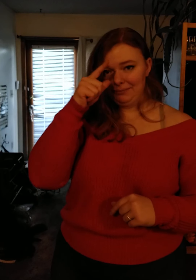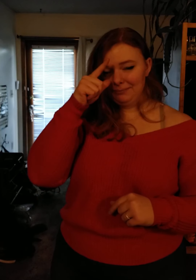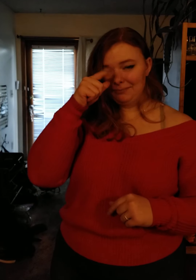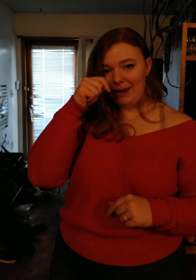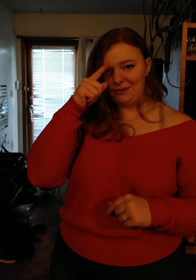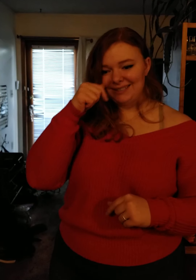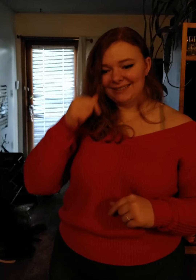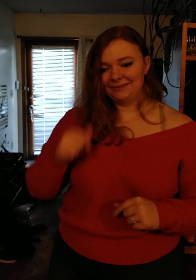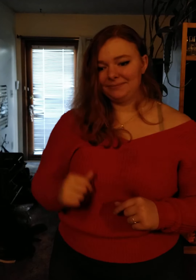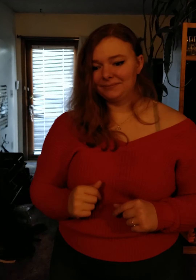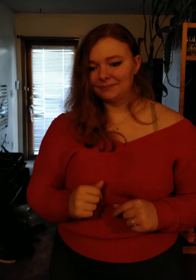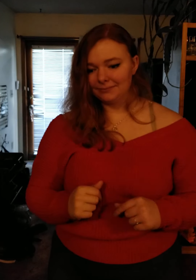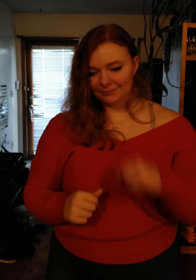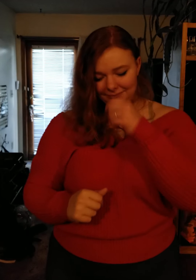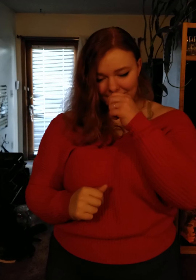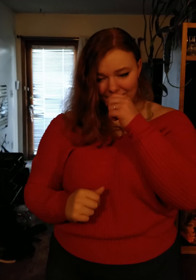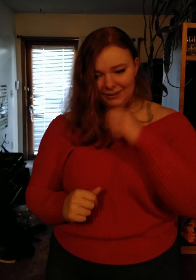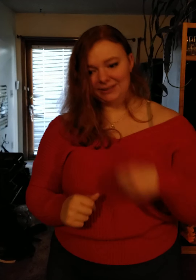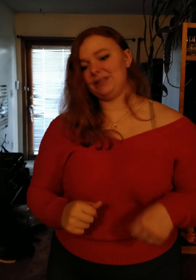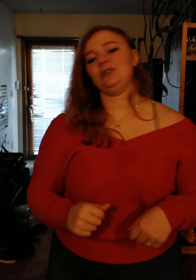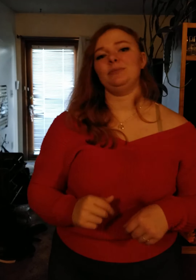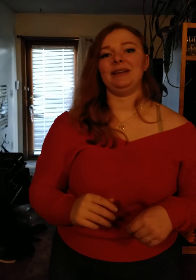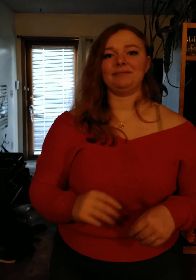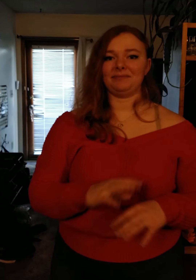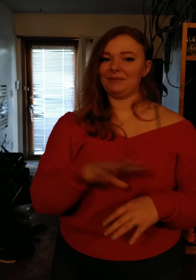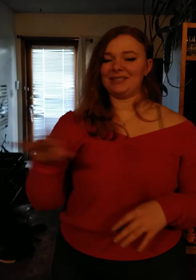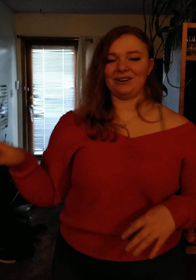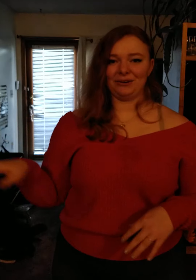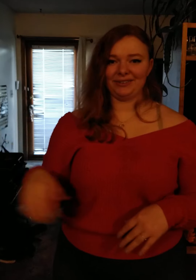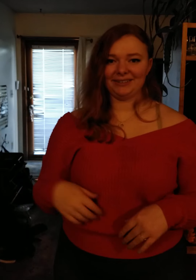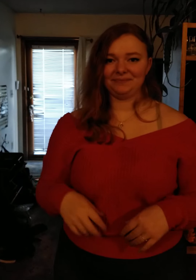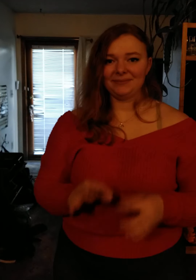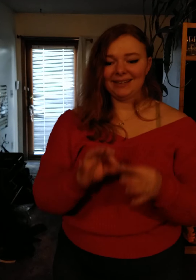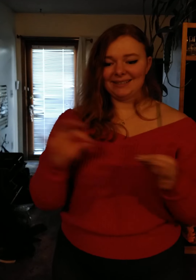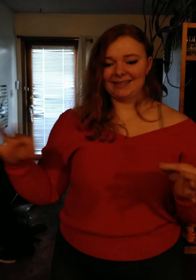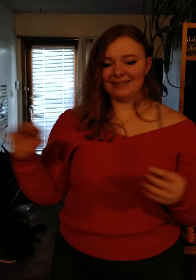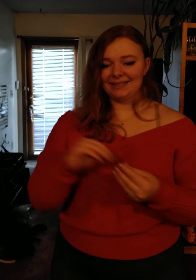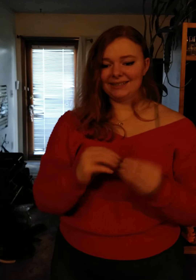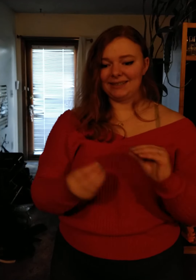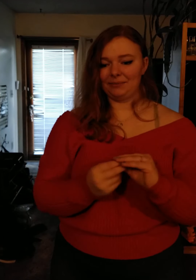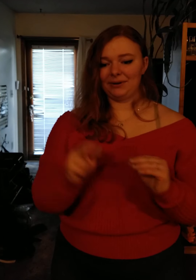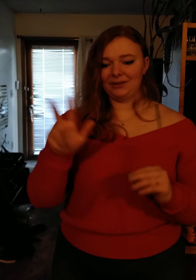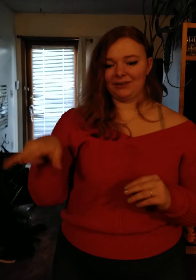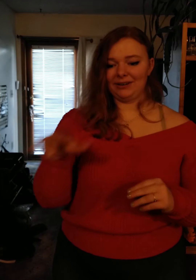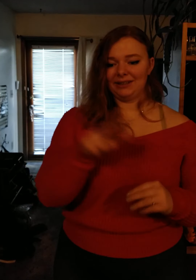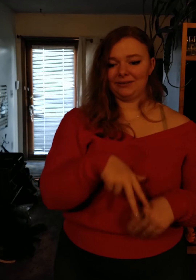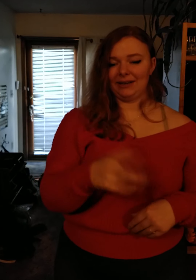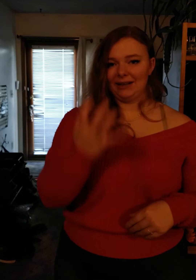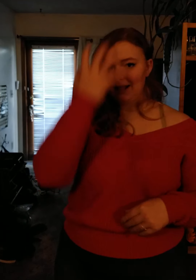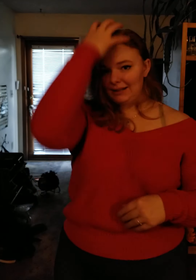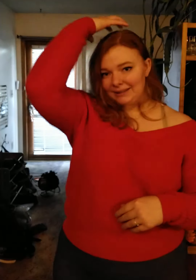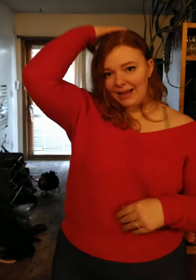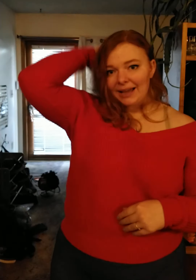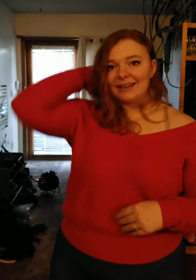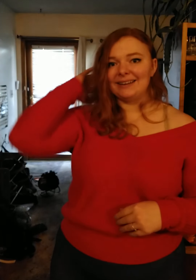mouse. Excuse me. Let me start over. Sentence number 33. Lion